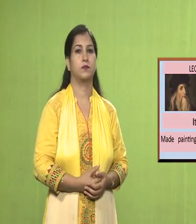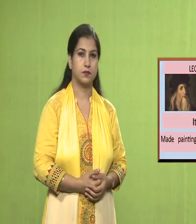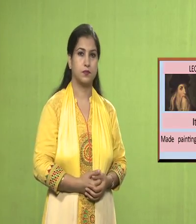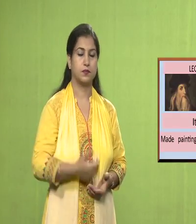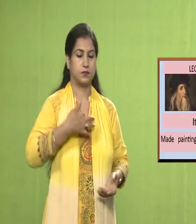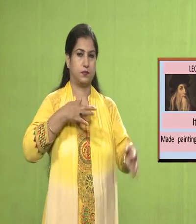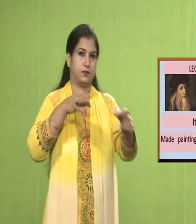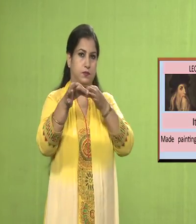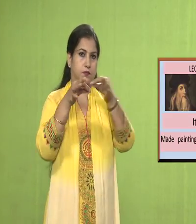Let me explain it to you.